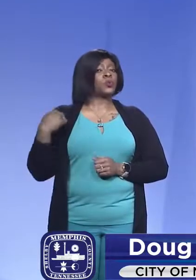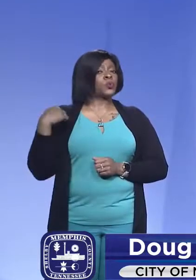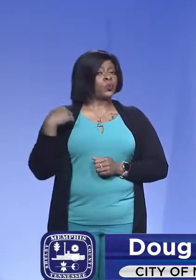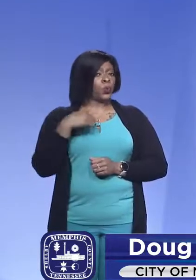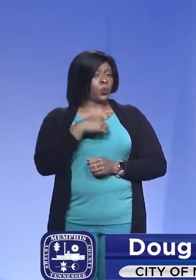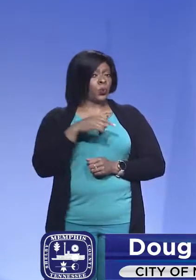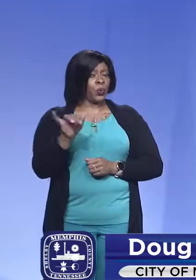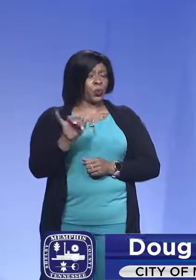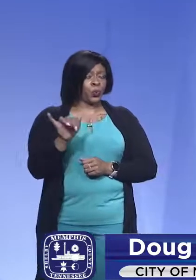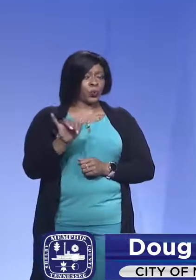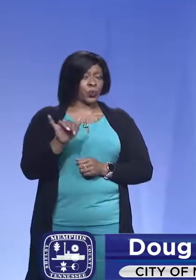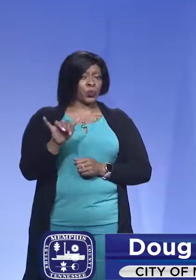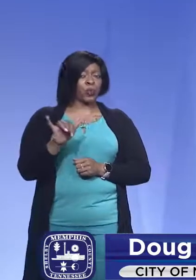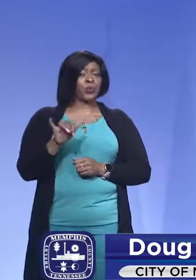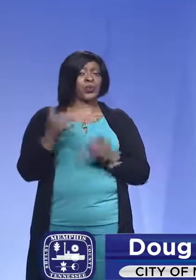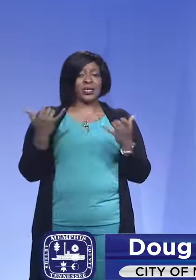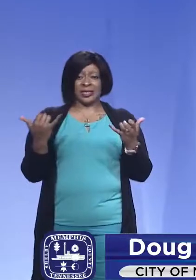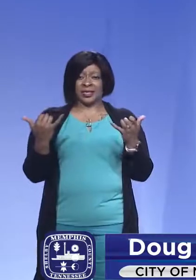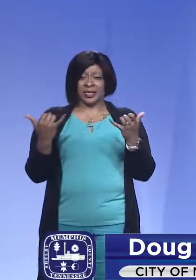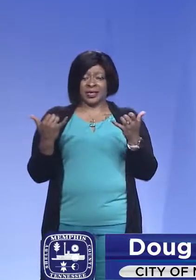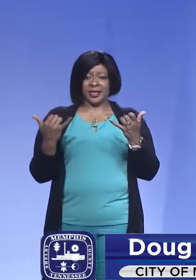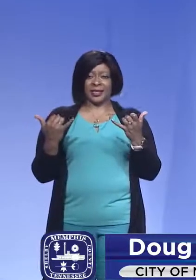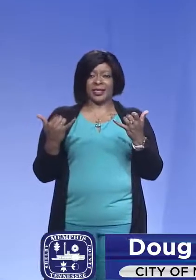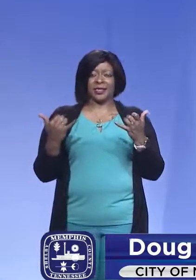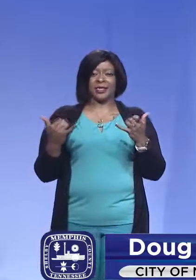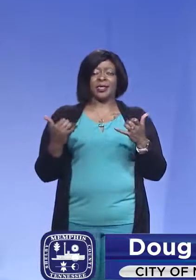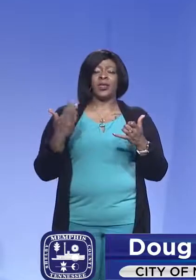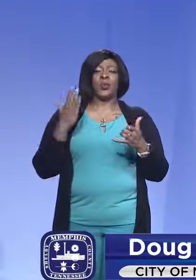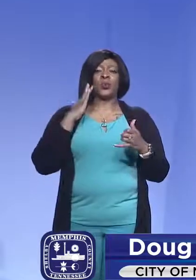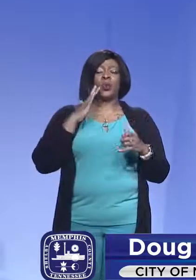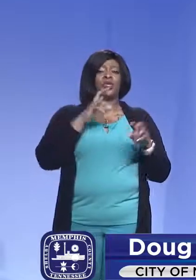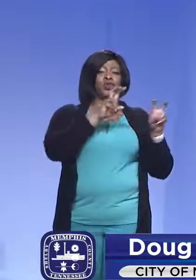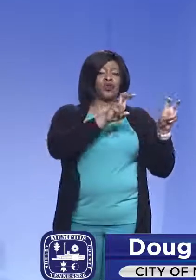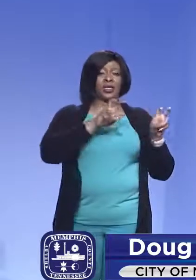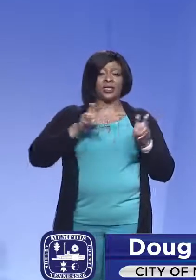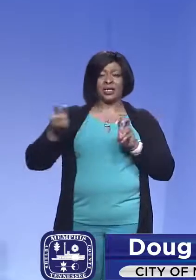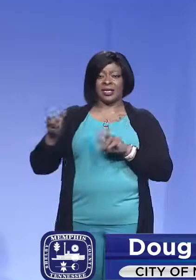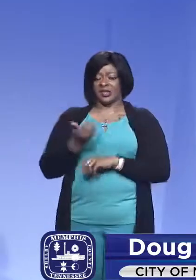also, today, will be transitioning several